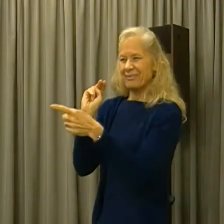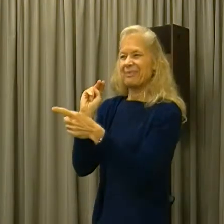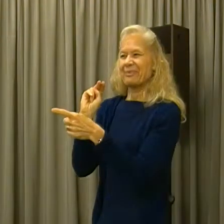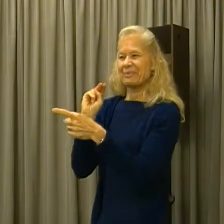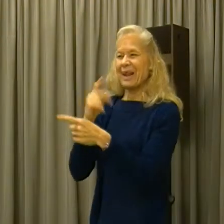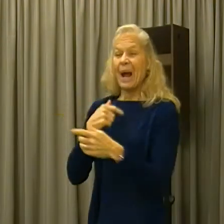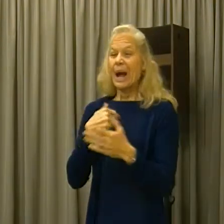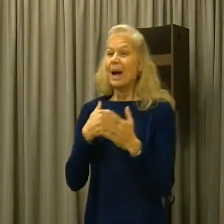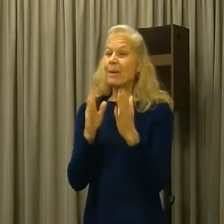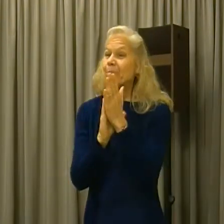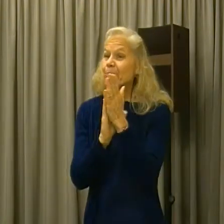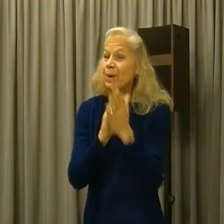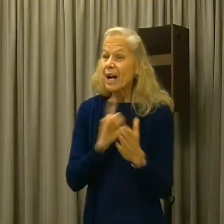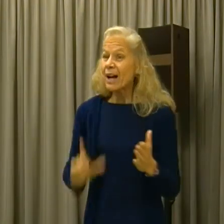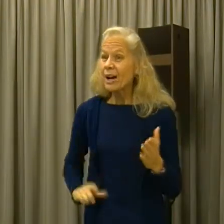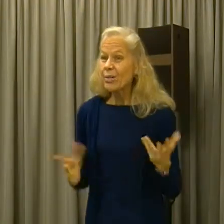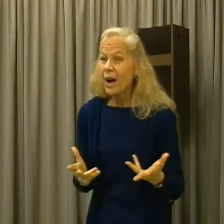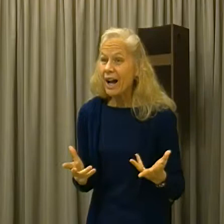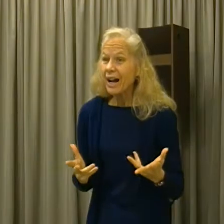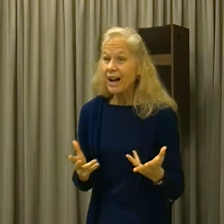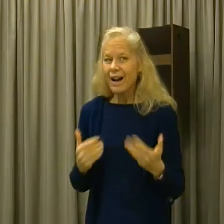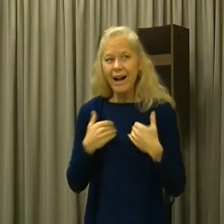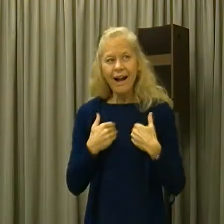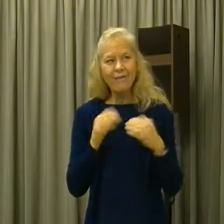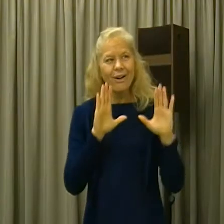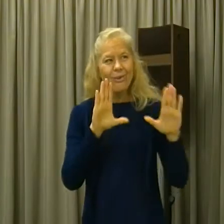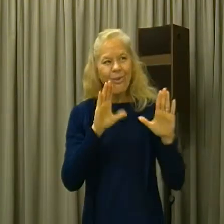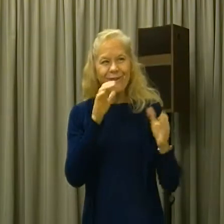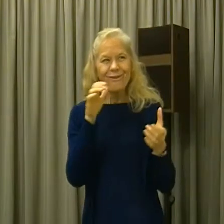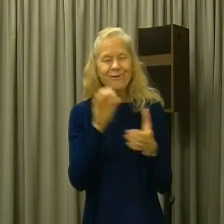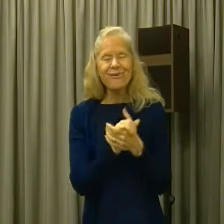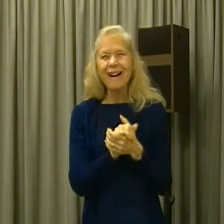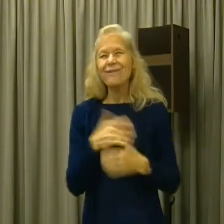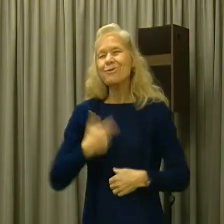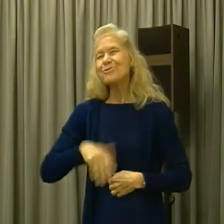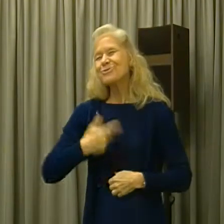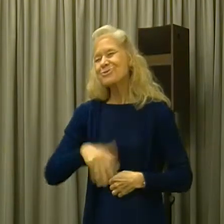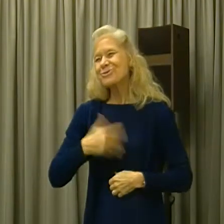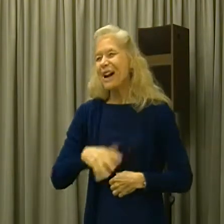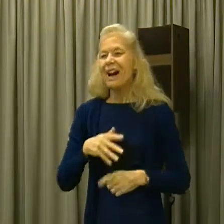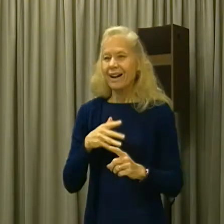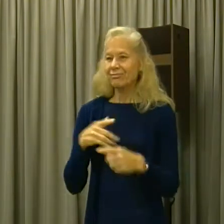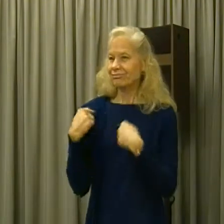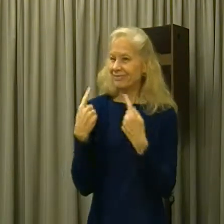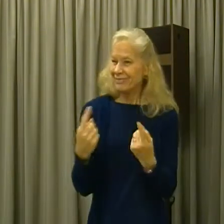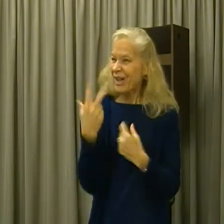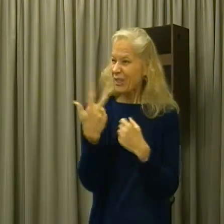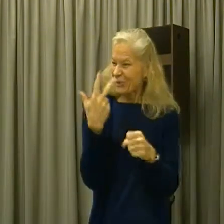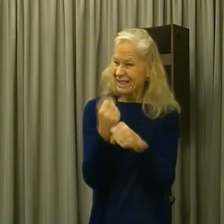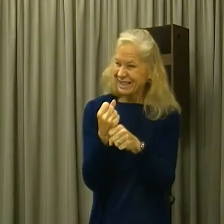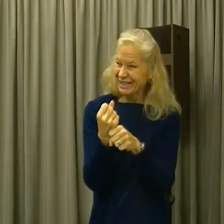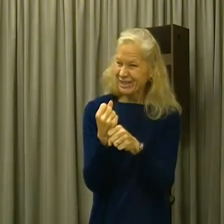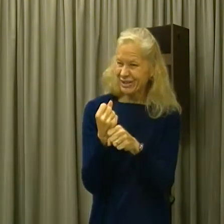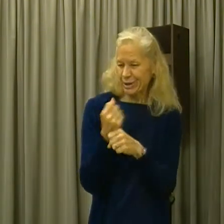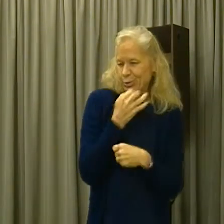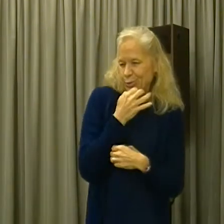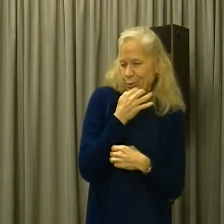almost 3 years. Amen. Yes. Yep. Very goes by quickly, doesn't it?